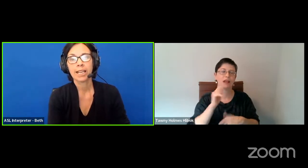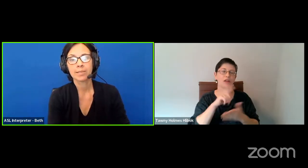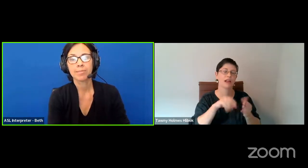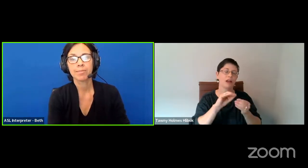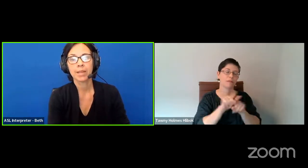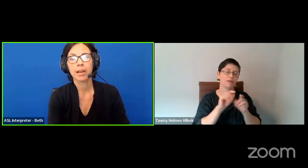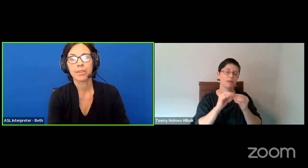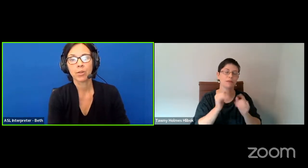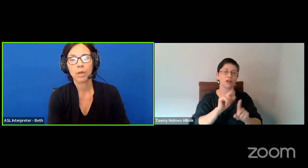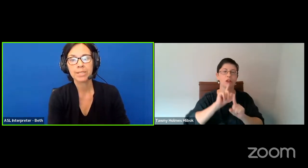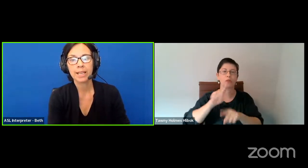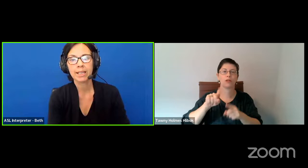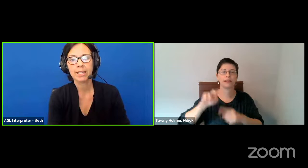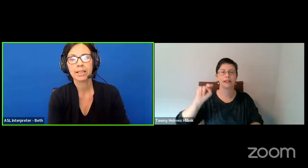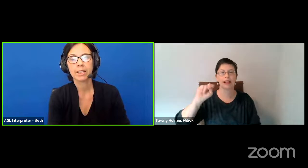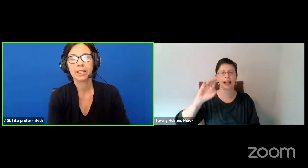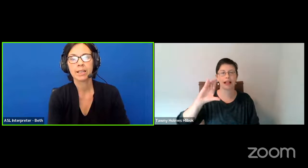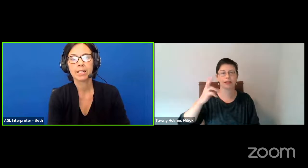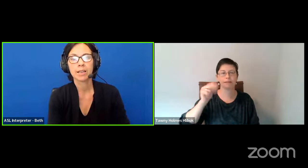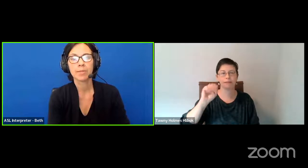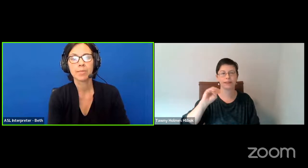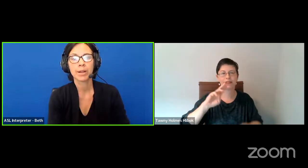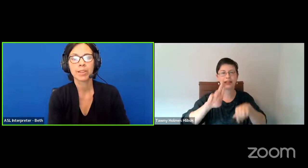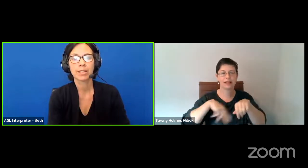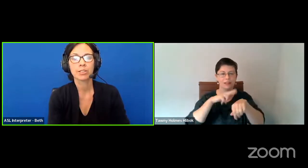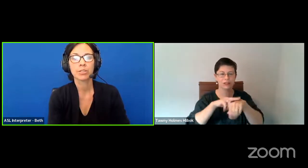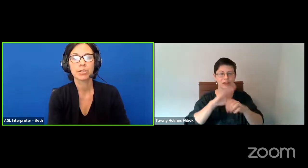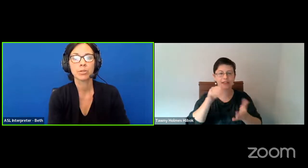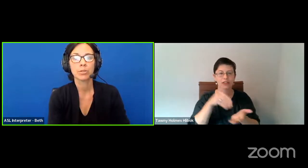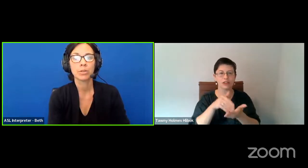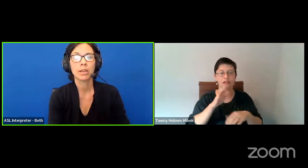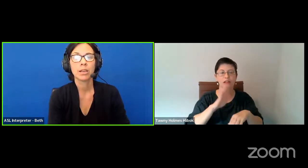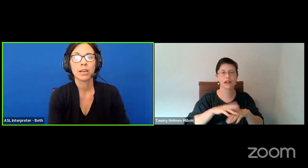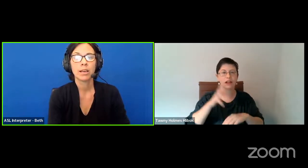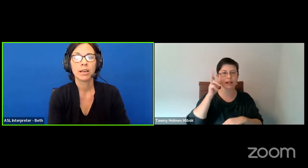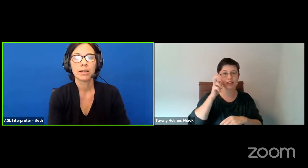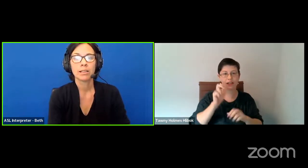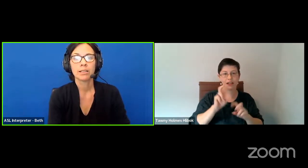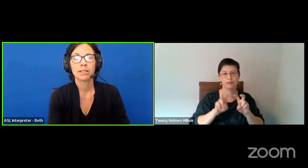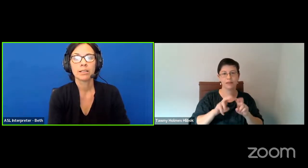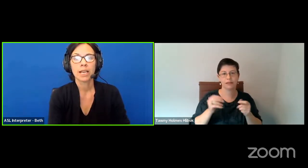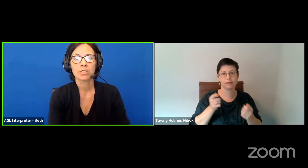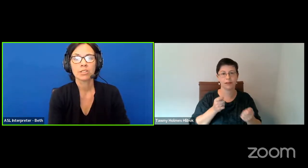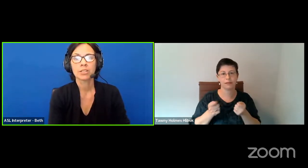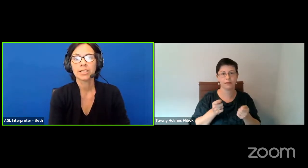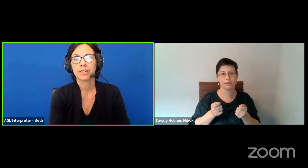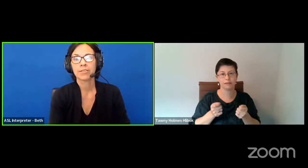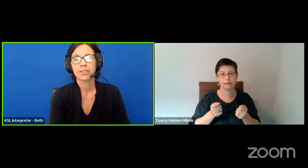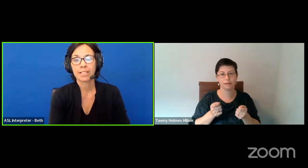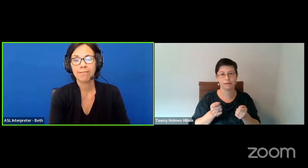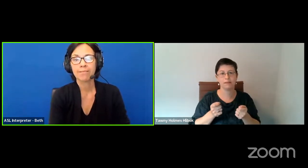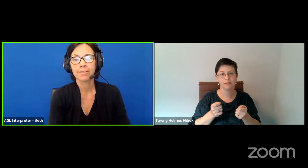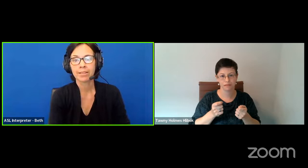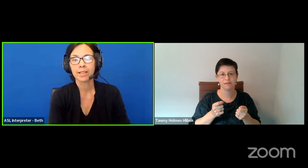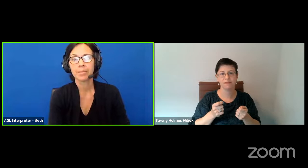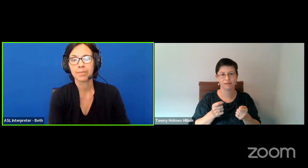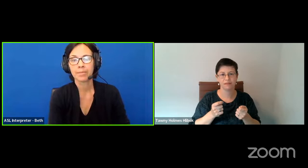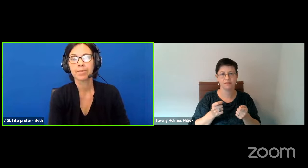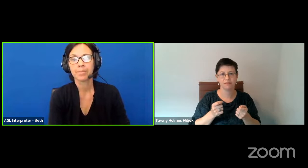that AZIP on their website and compare that to National Center for the